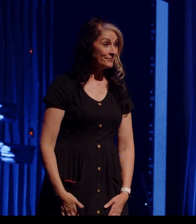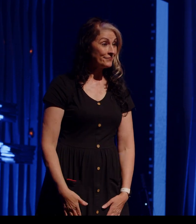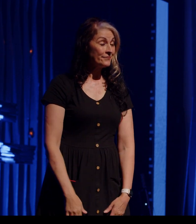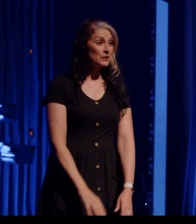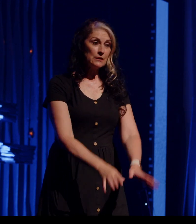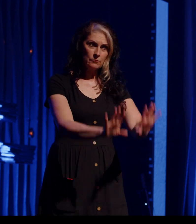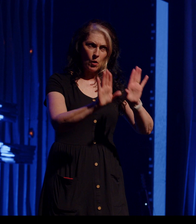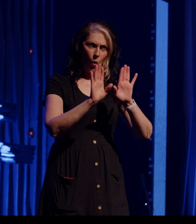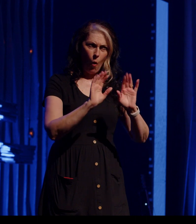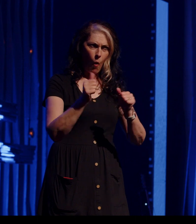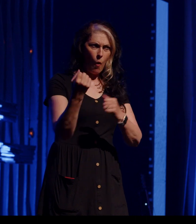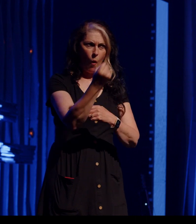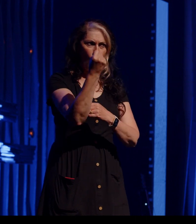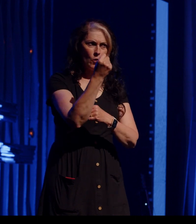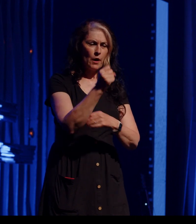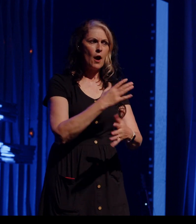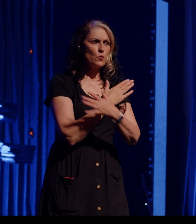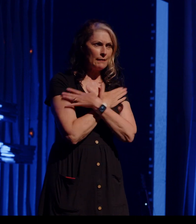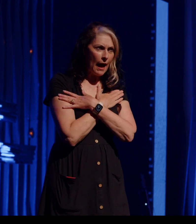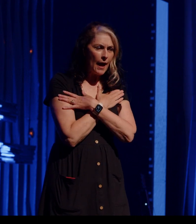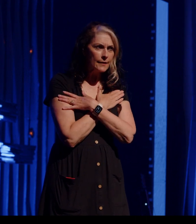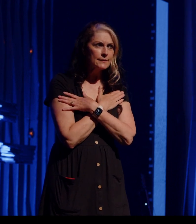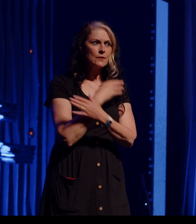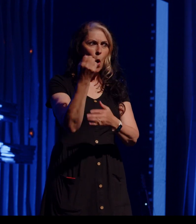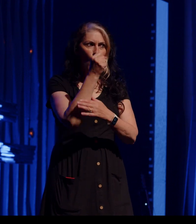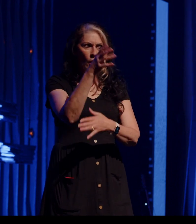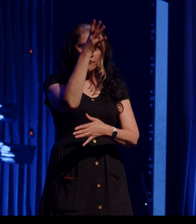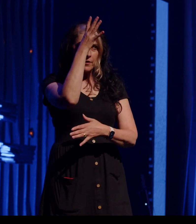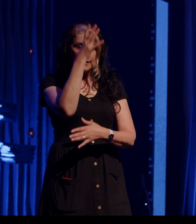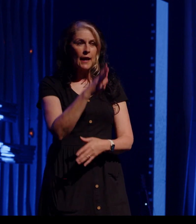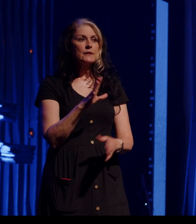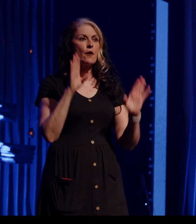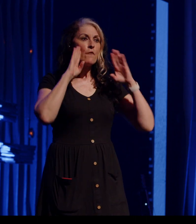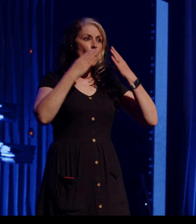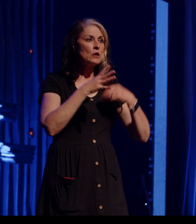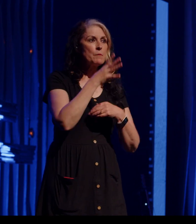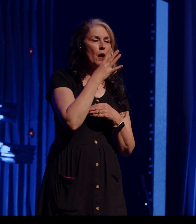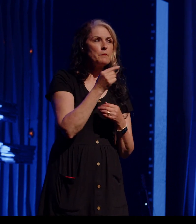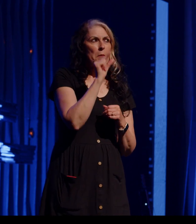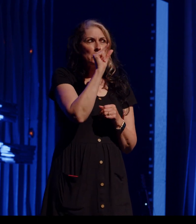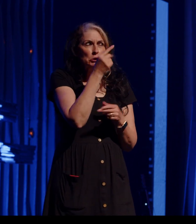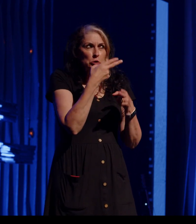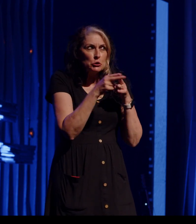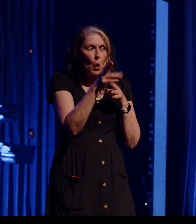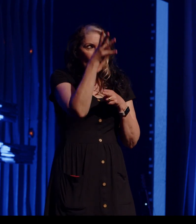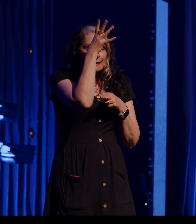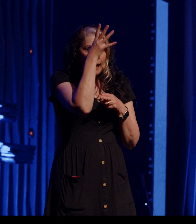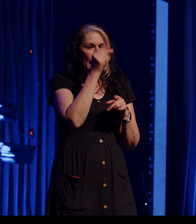just back off a little bit and relax, all right? We're not going to talk about you today. Well, maybe a little bit.